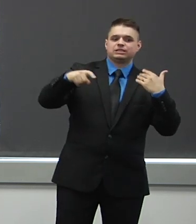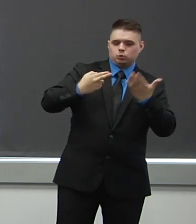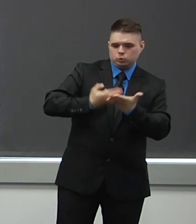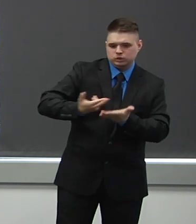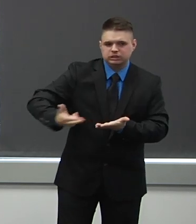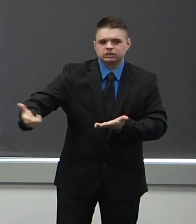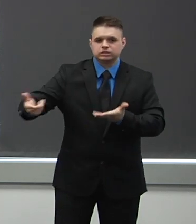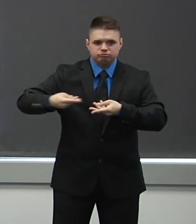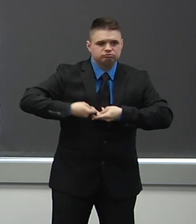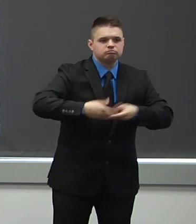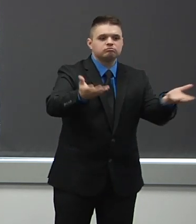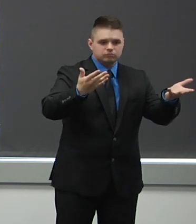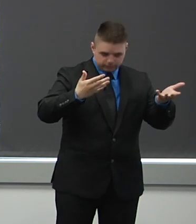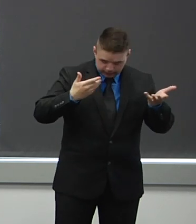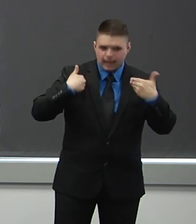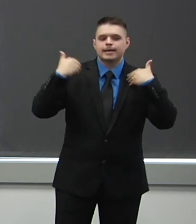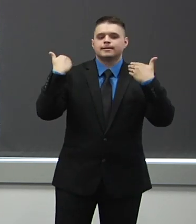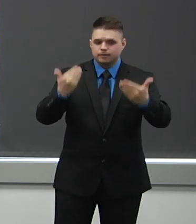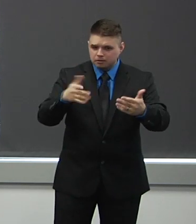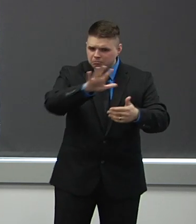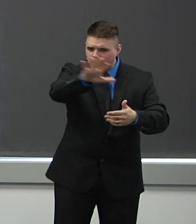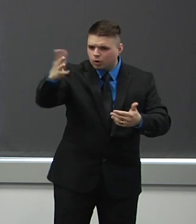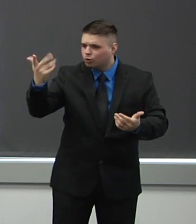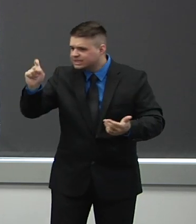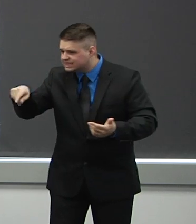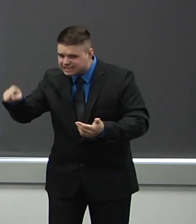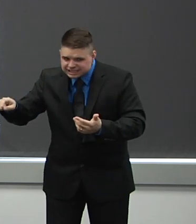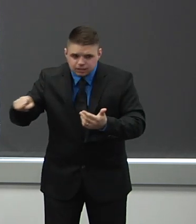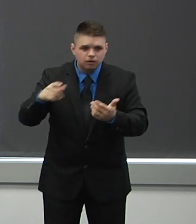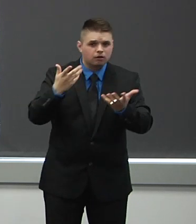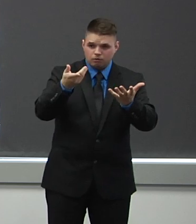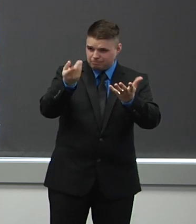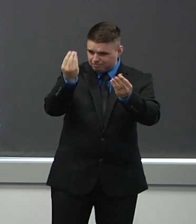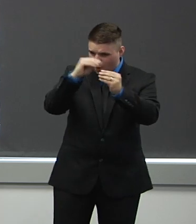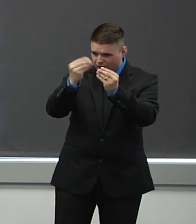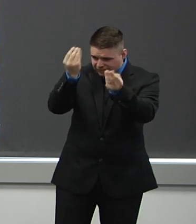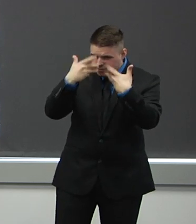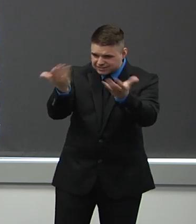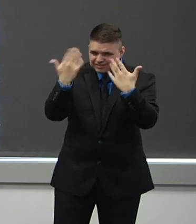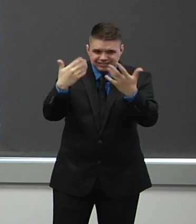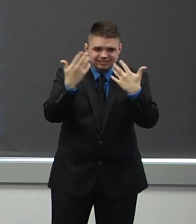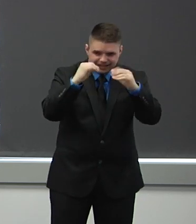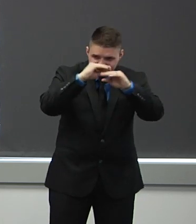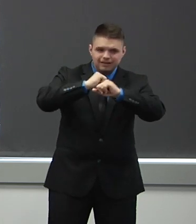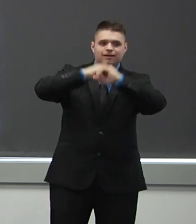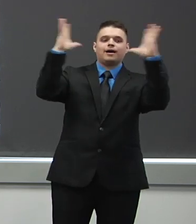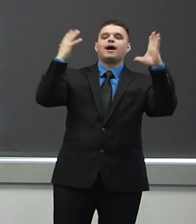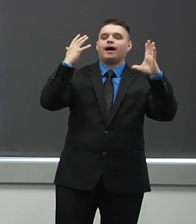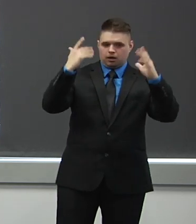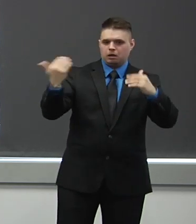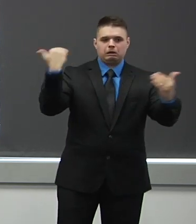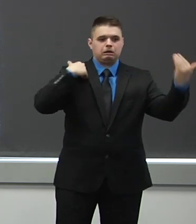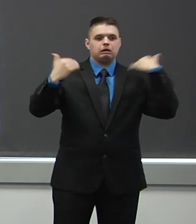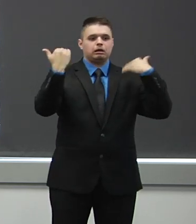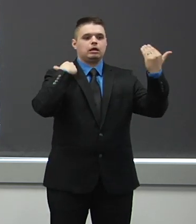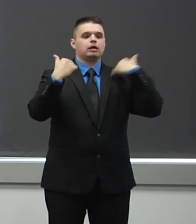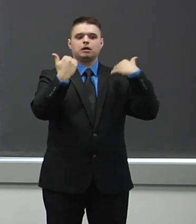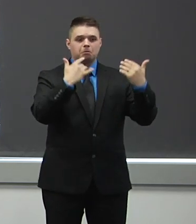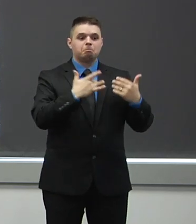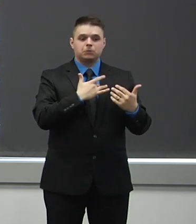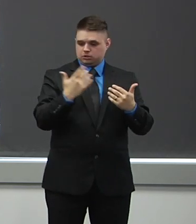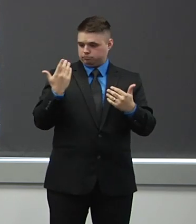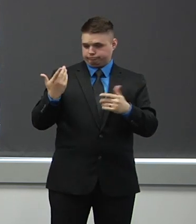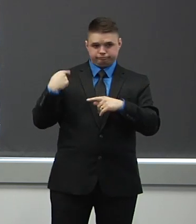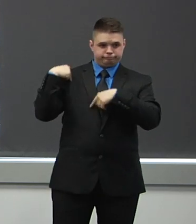to understand those needs in a better way. The thing that they have been asking for the last 2 weeks was this